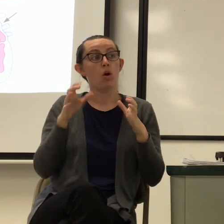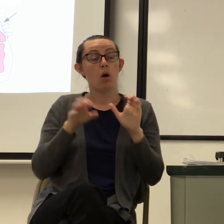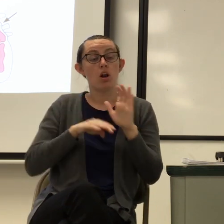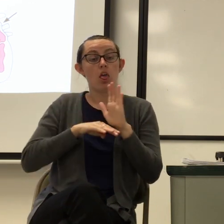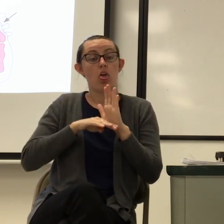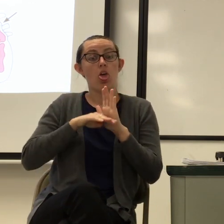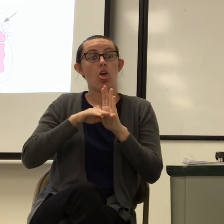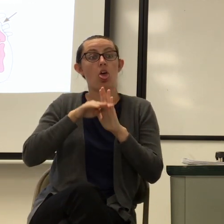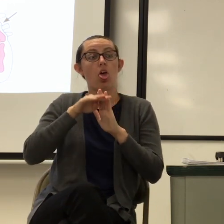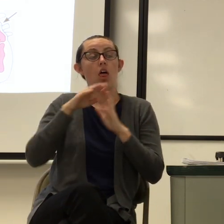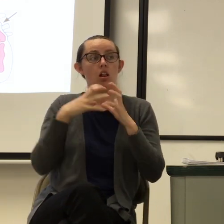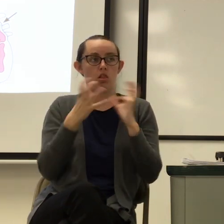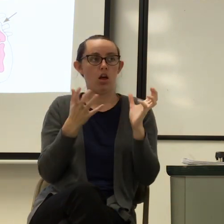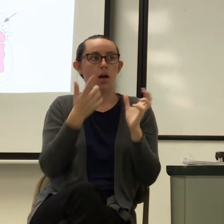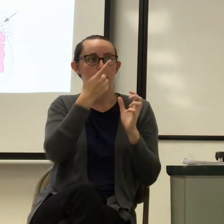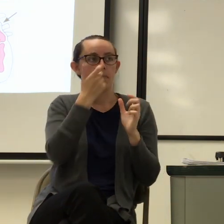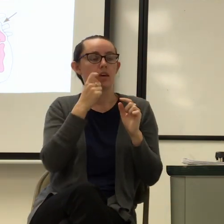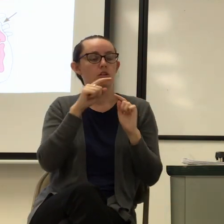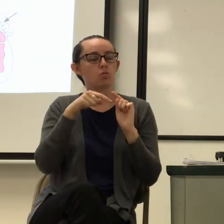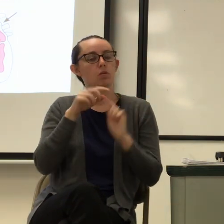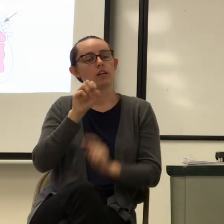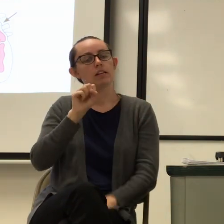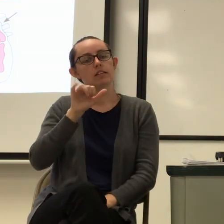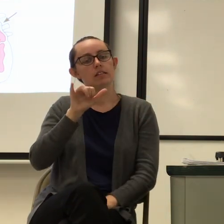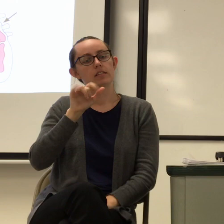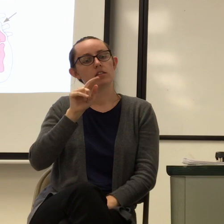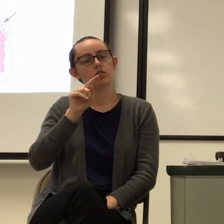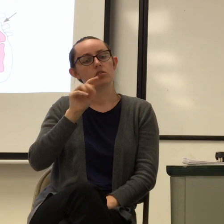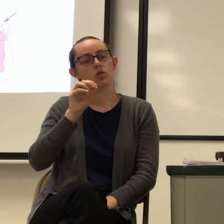pump when systole comes.